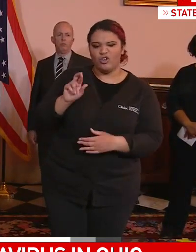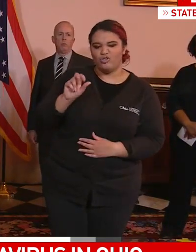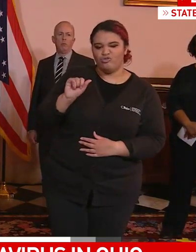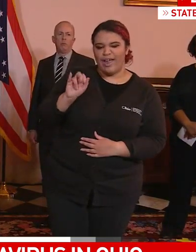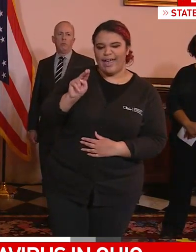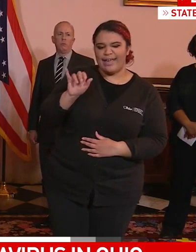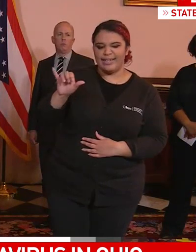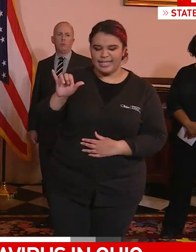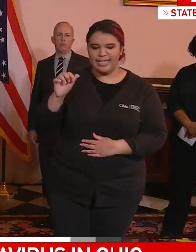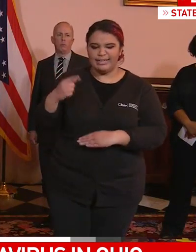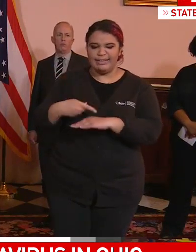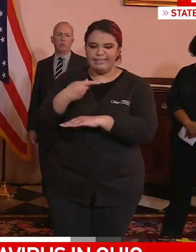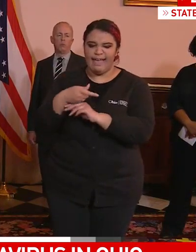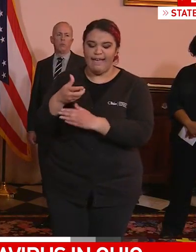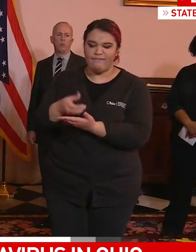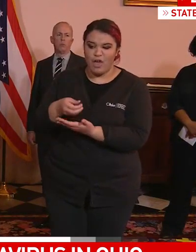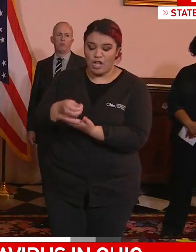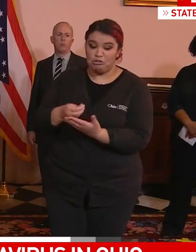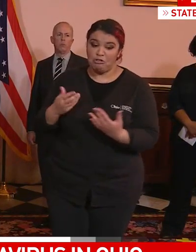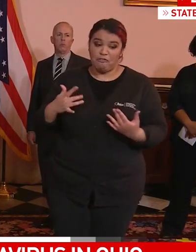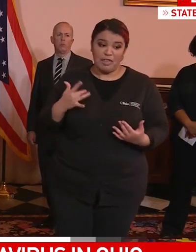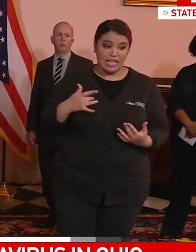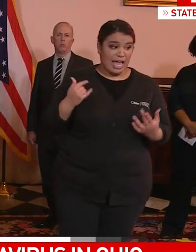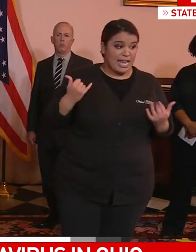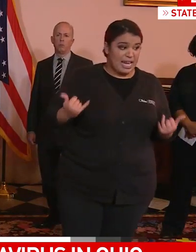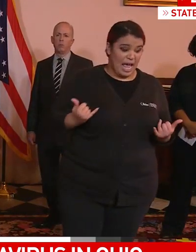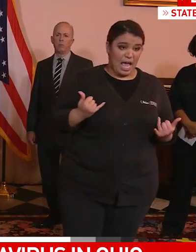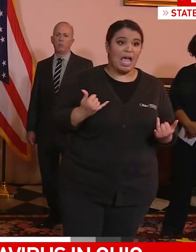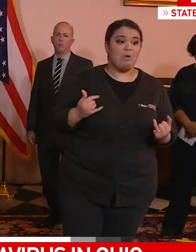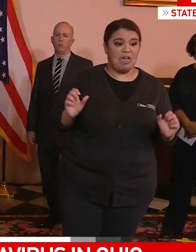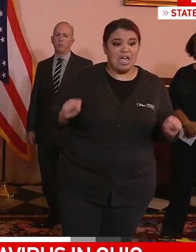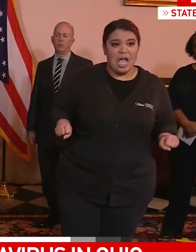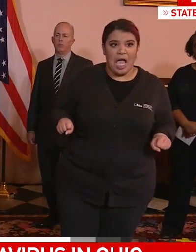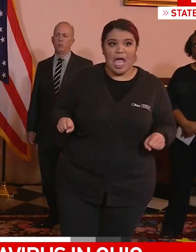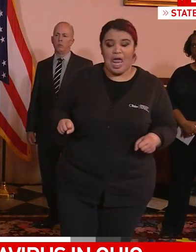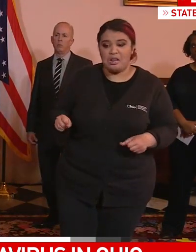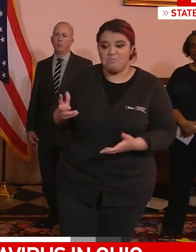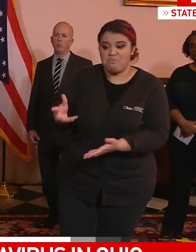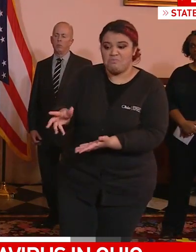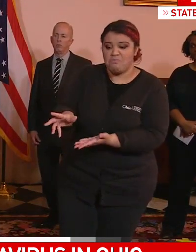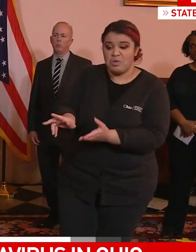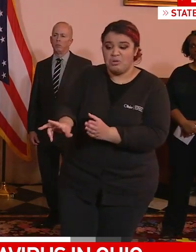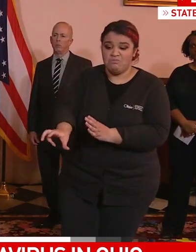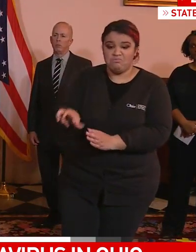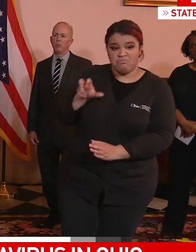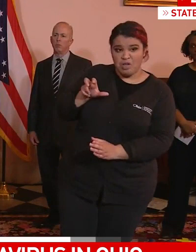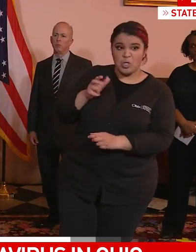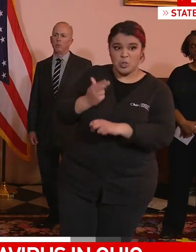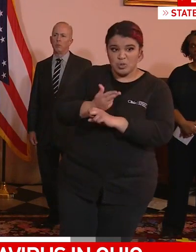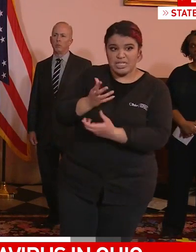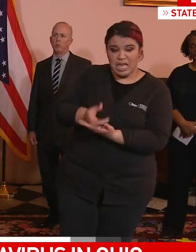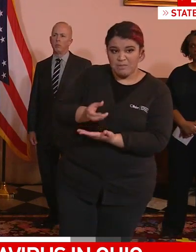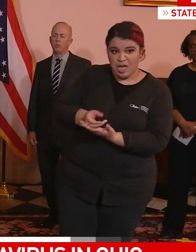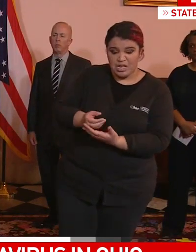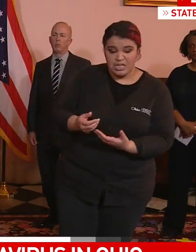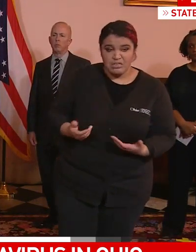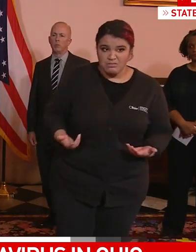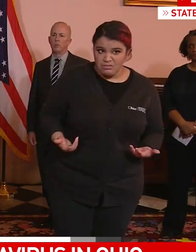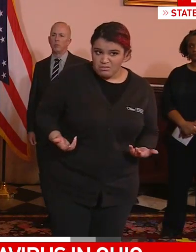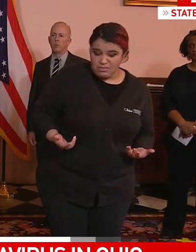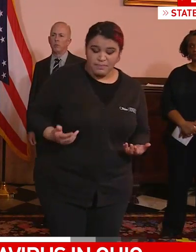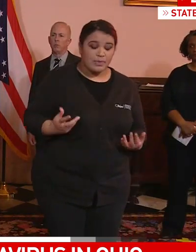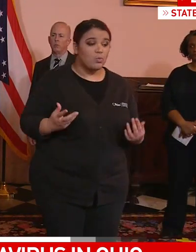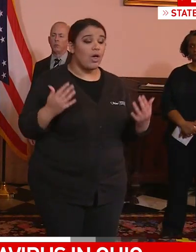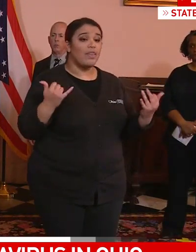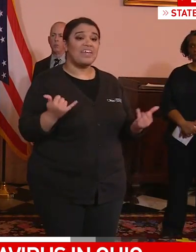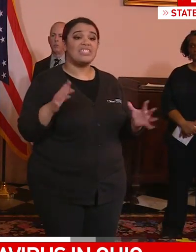because of all the things that are happening, does this give you the authority to dip into the rainy day fund? Well, this is a crisis of monumental